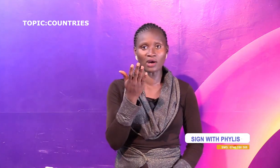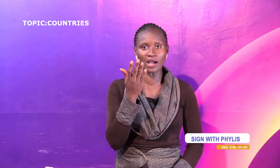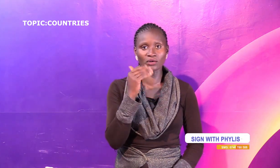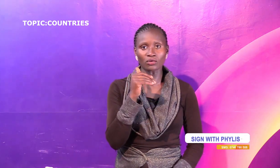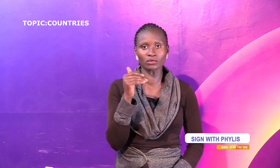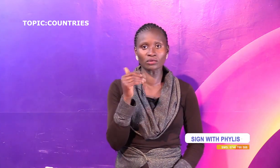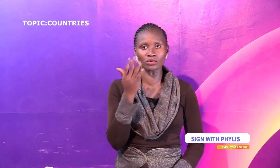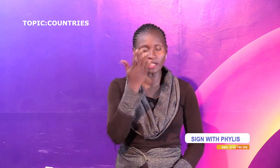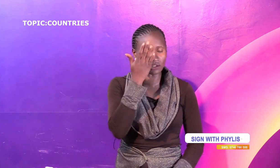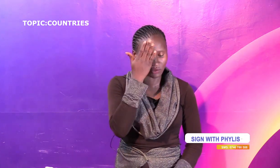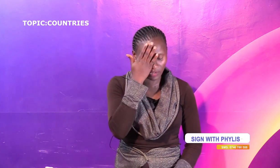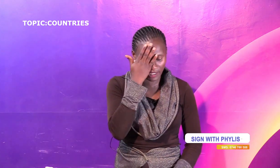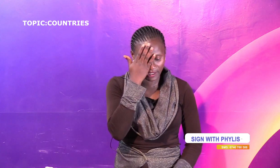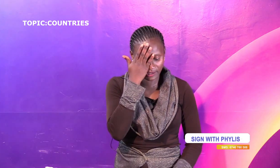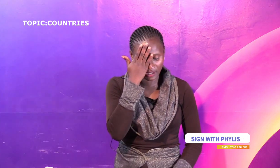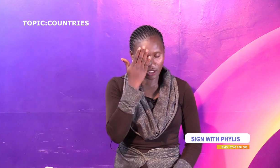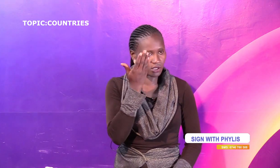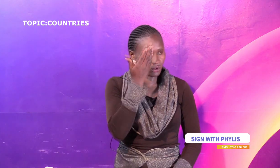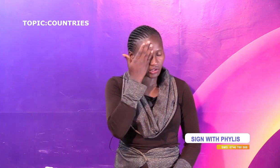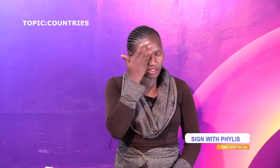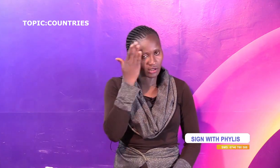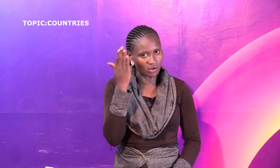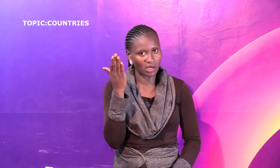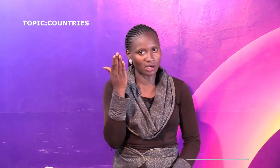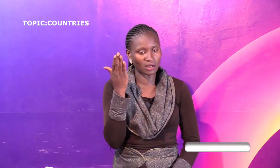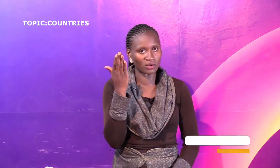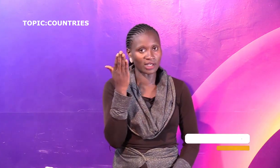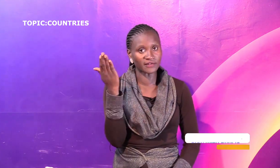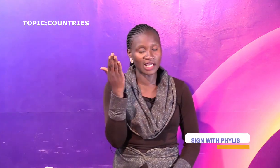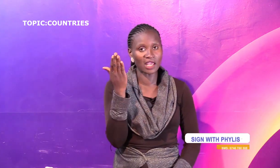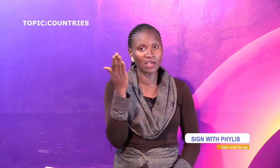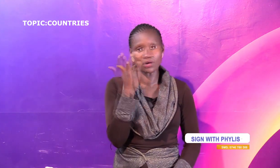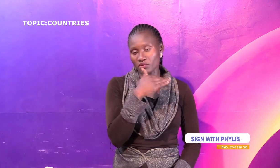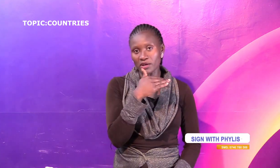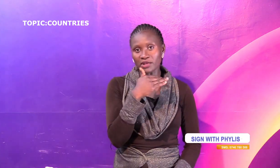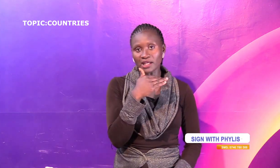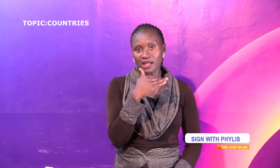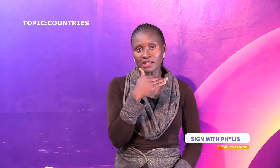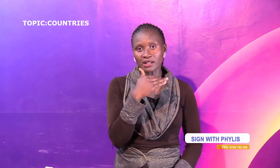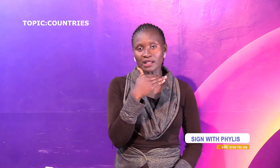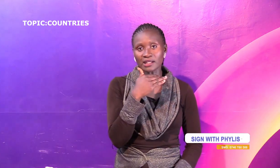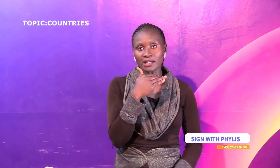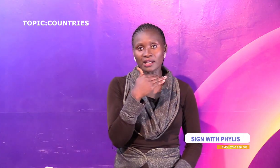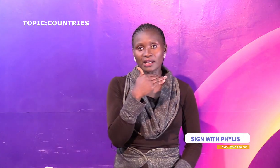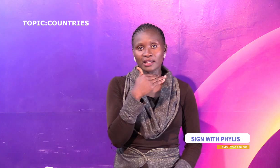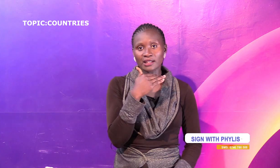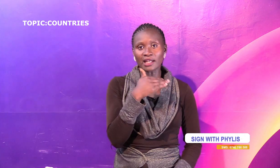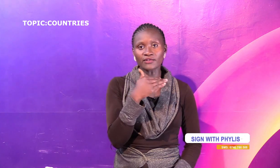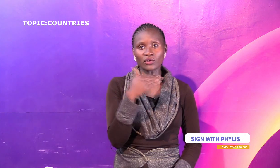or you just do like this, closing your left eye, or maybe the right, the left or the right